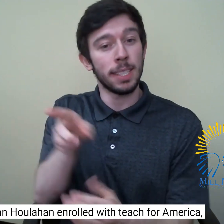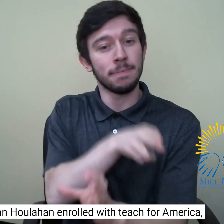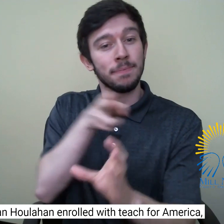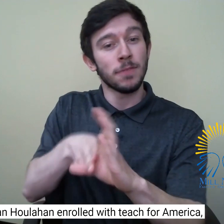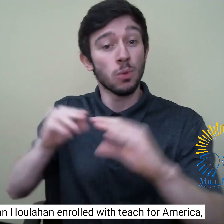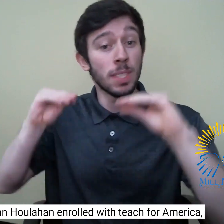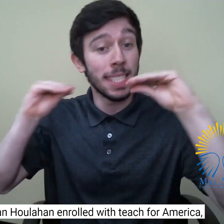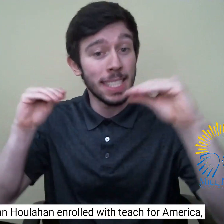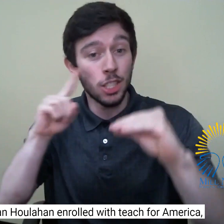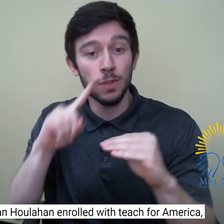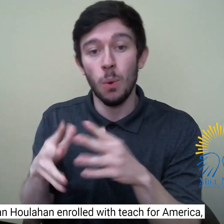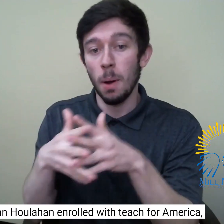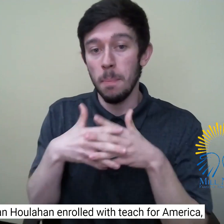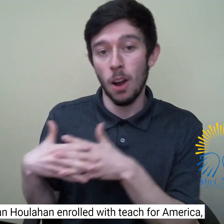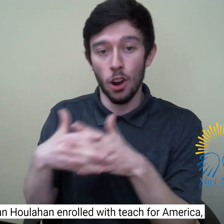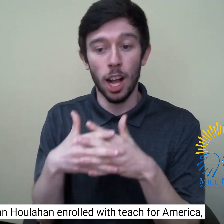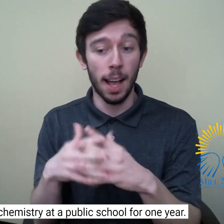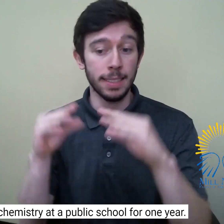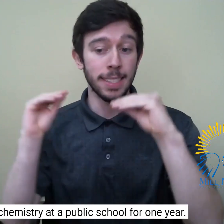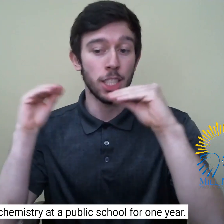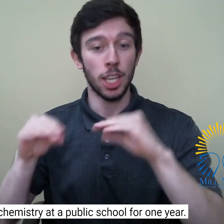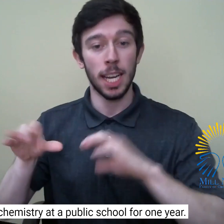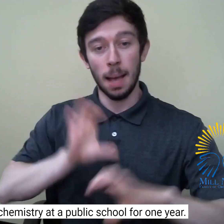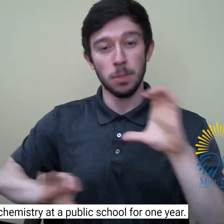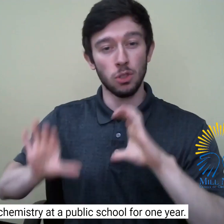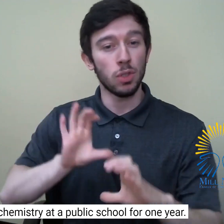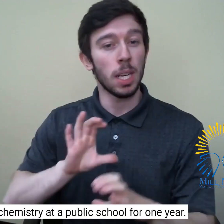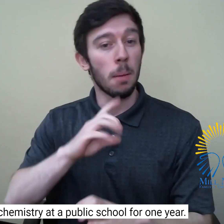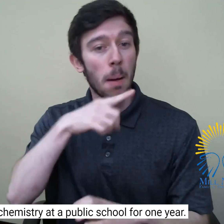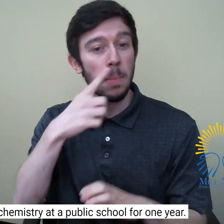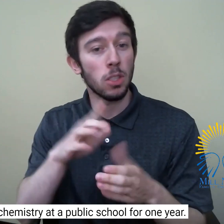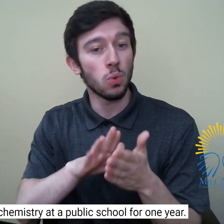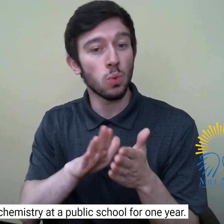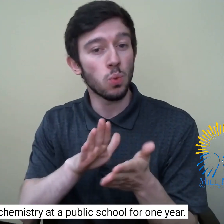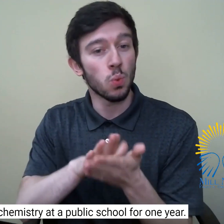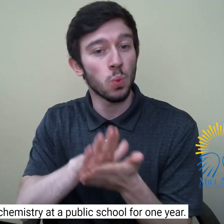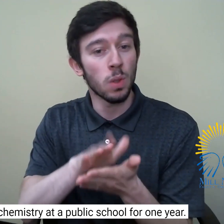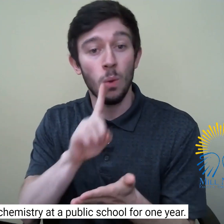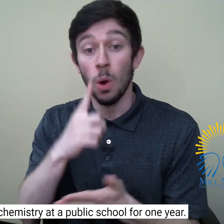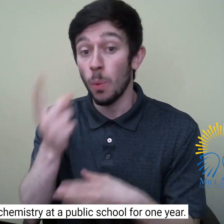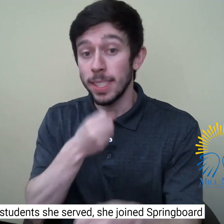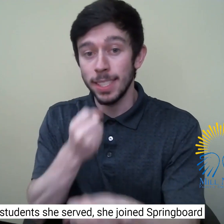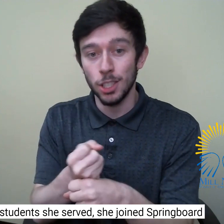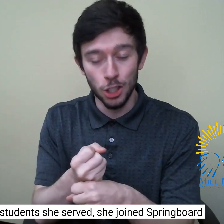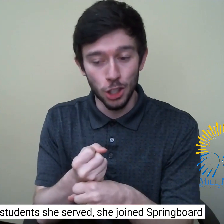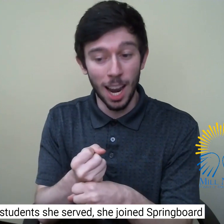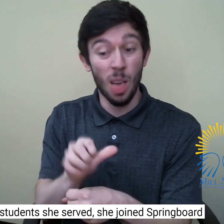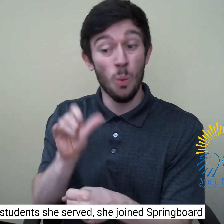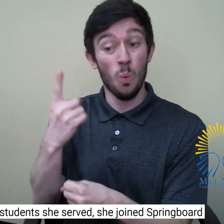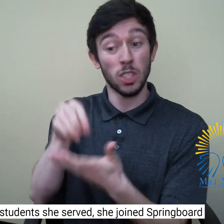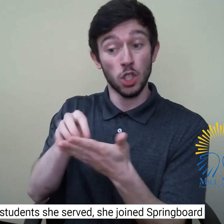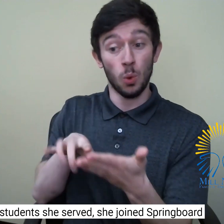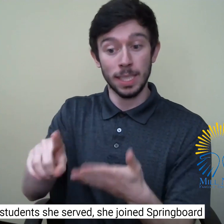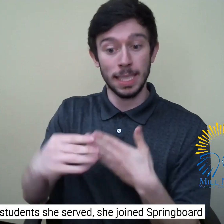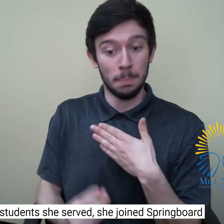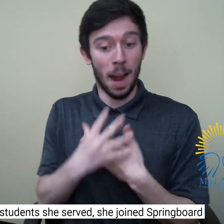Houlahan enrolled with Teach for America, instructing chemistry at a public school for 1 year. Inspired by the students she served, she